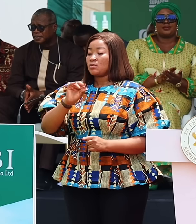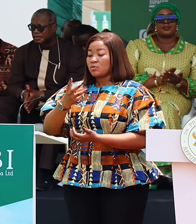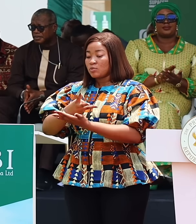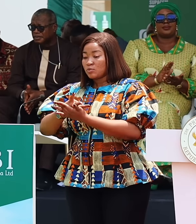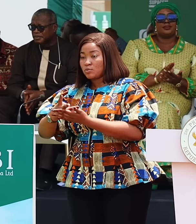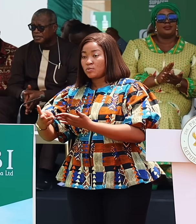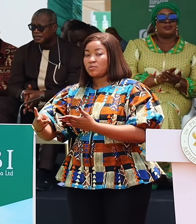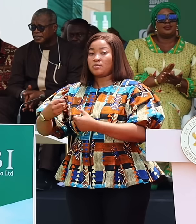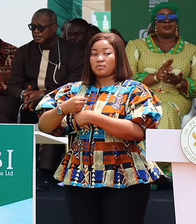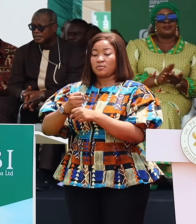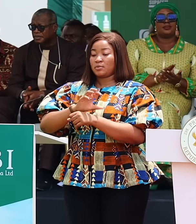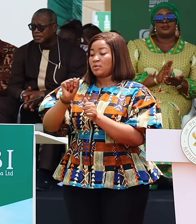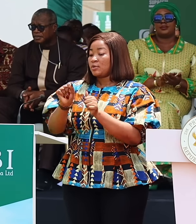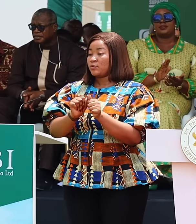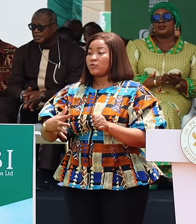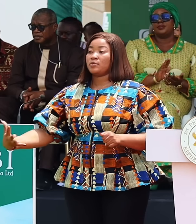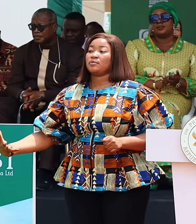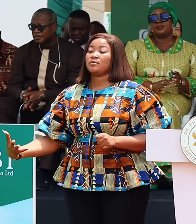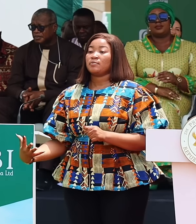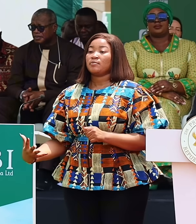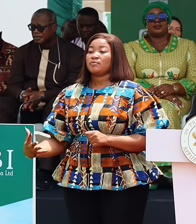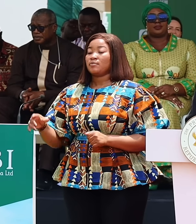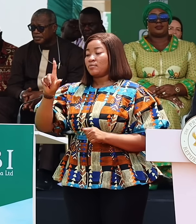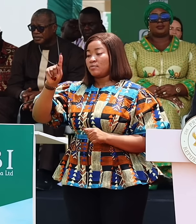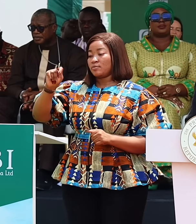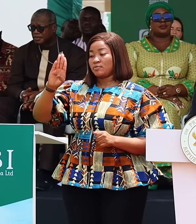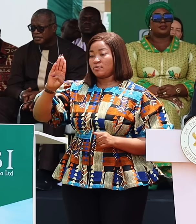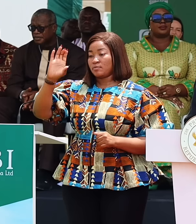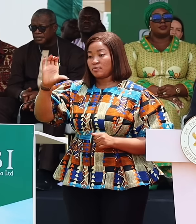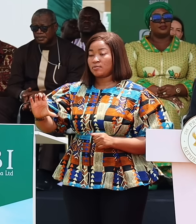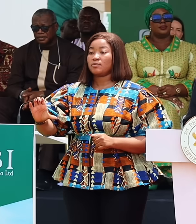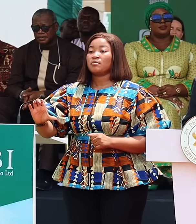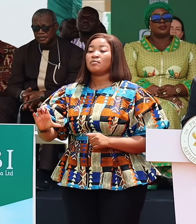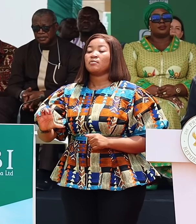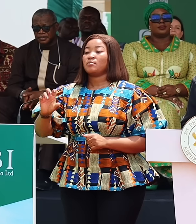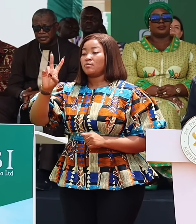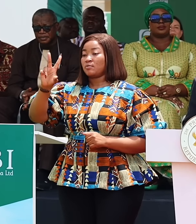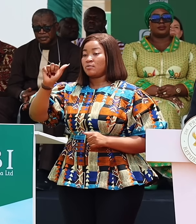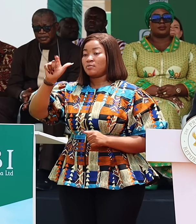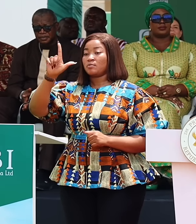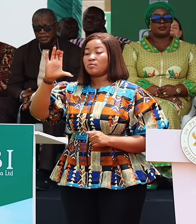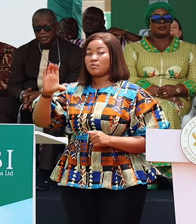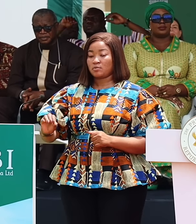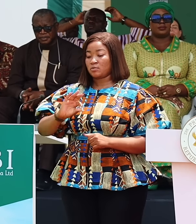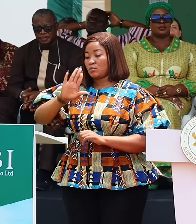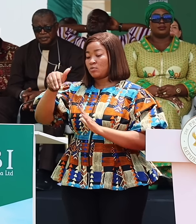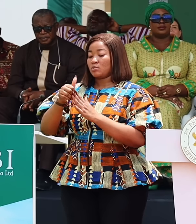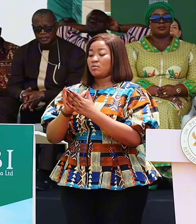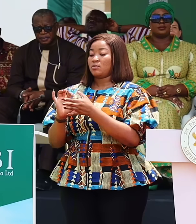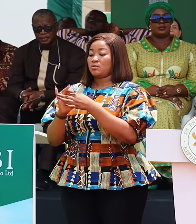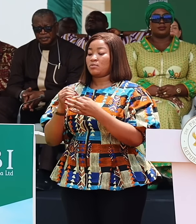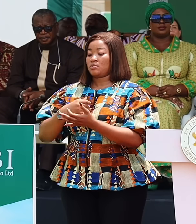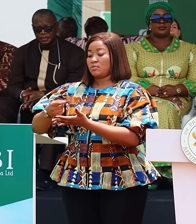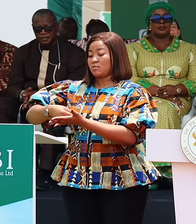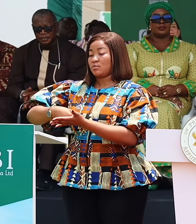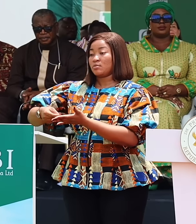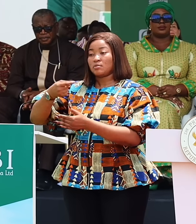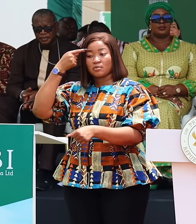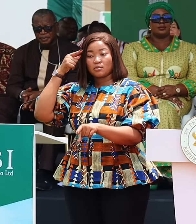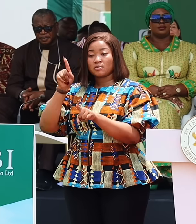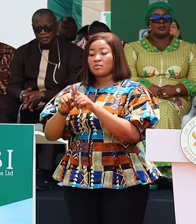plants, and everything. The TDC, GUIDEC, VALCO, and all the partners have already signed an